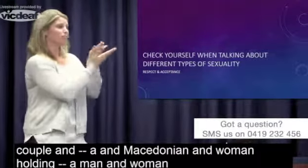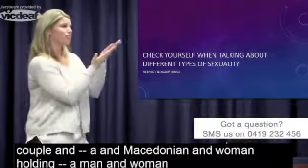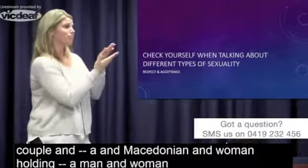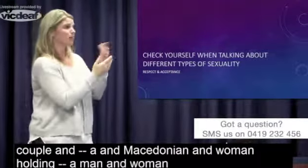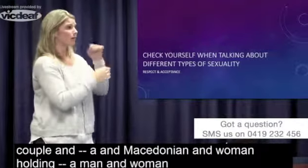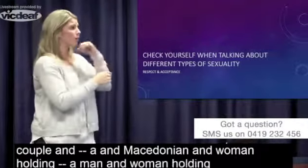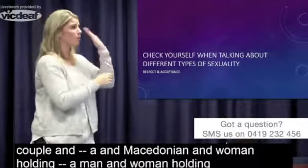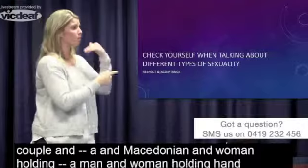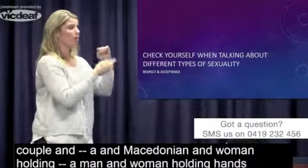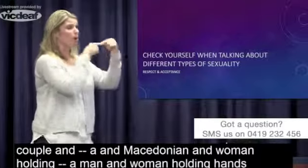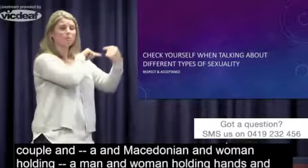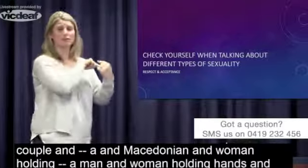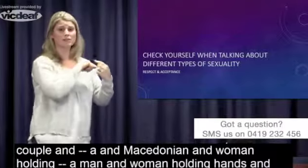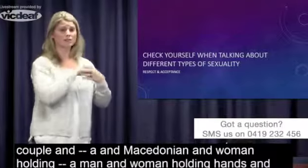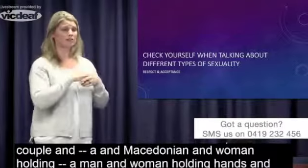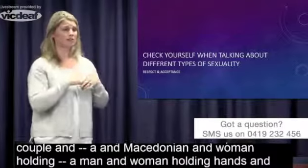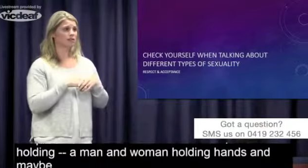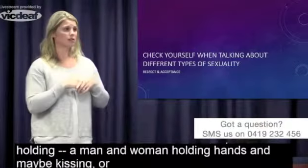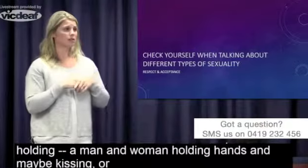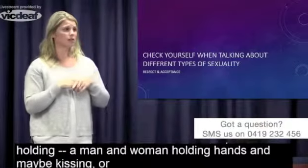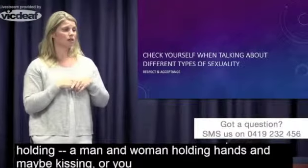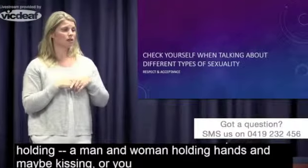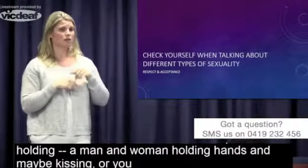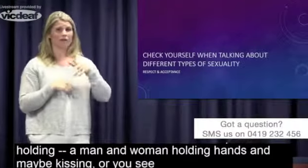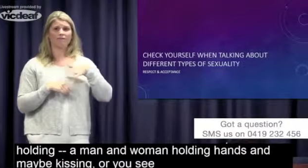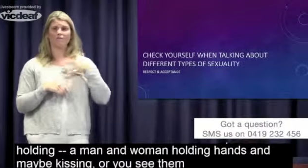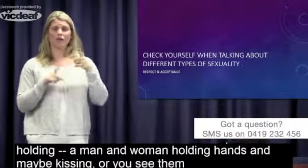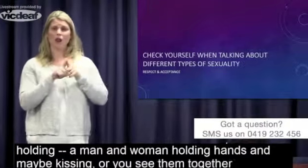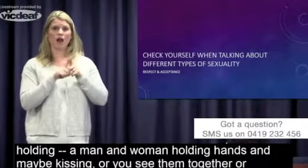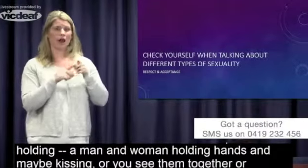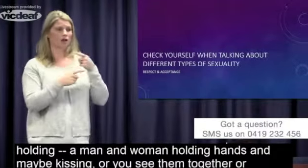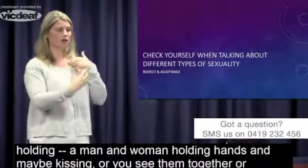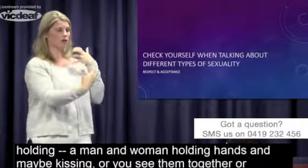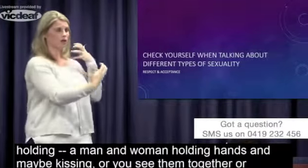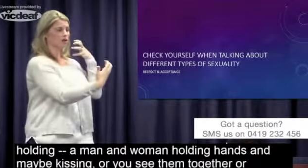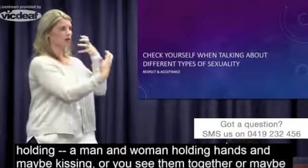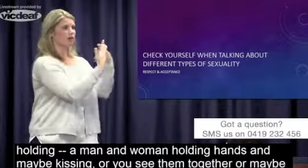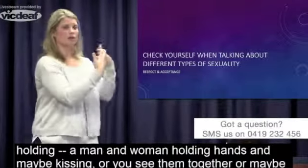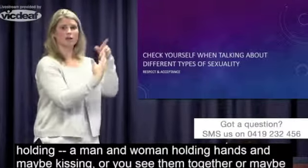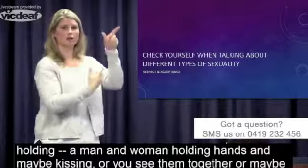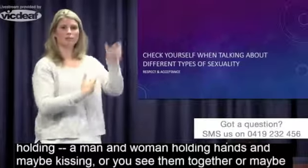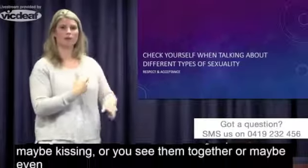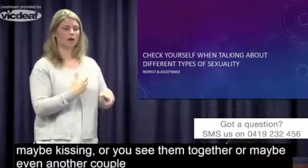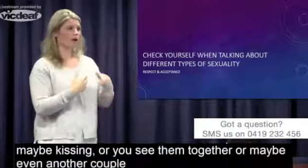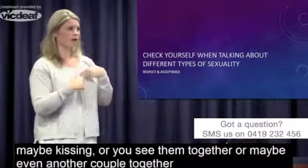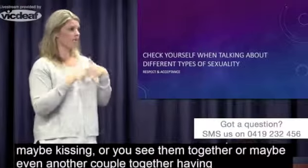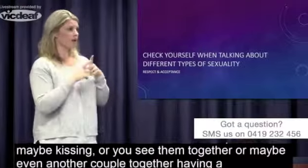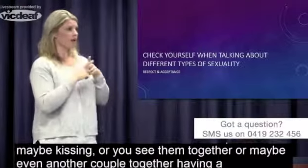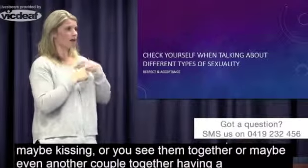maybe another couple having a conversation who are the opposite sex, then maybe you felt like you connected with